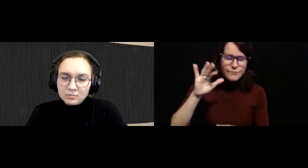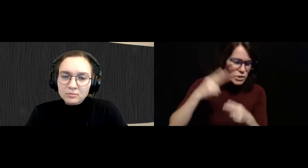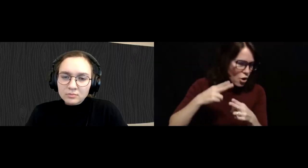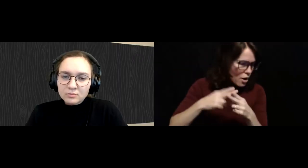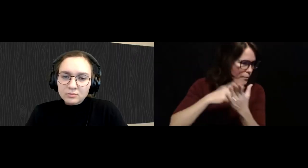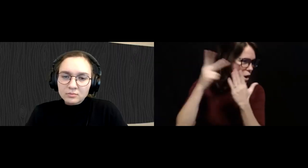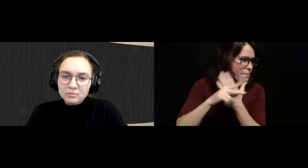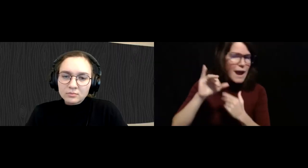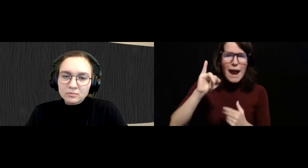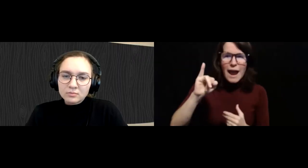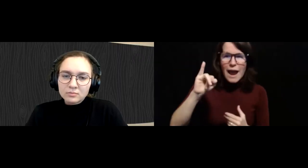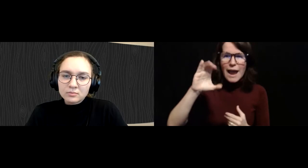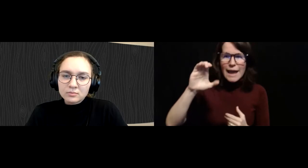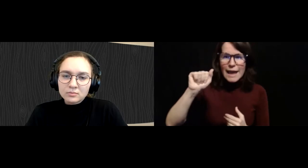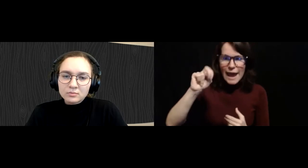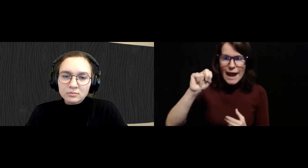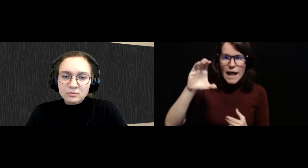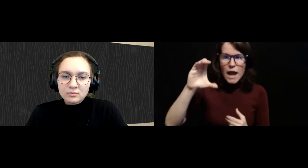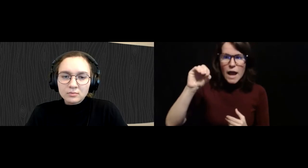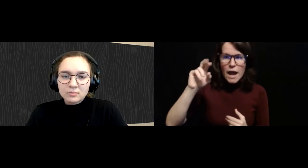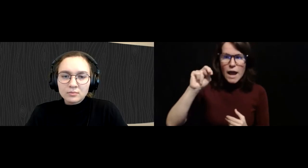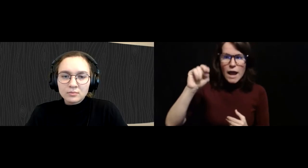I recommend something called an